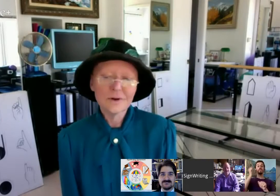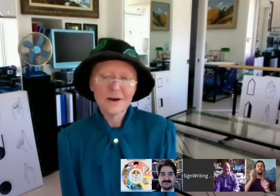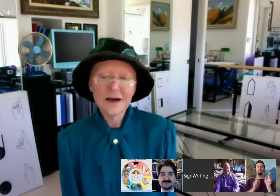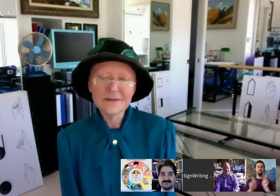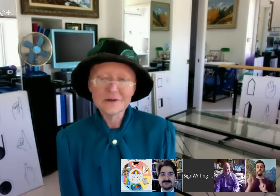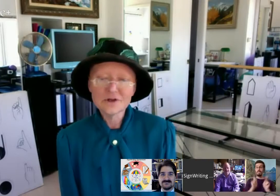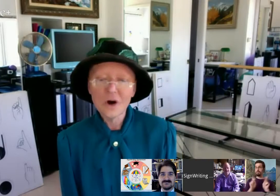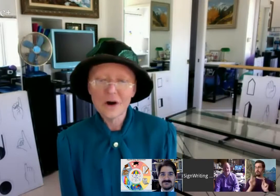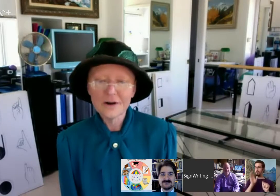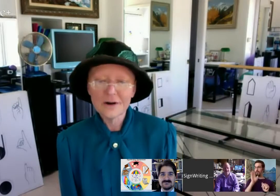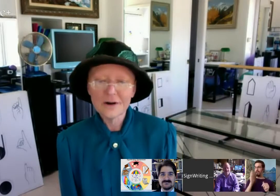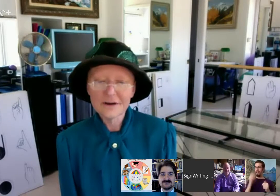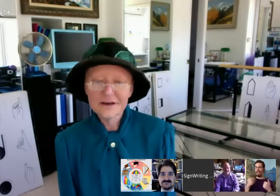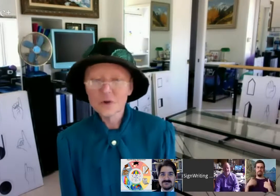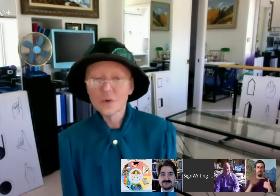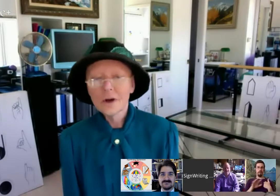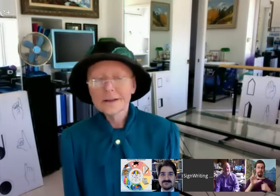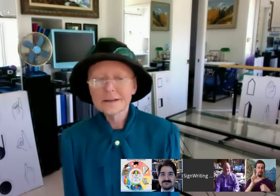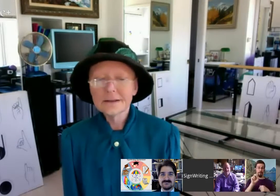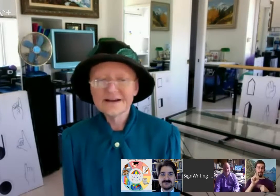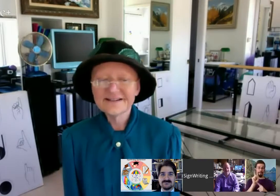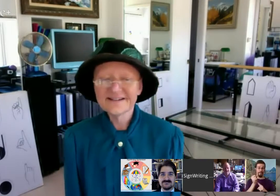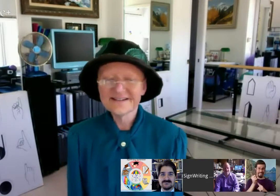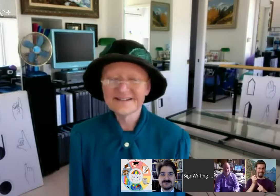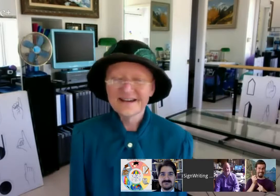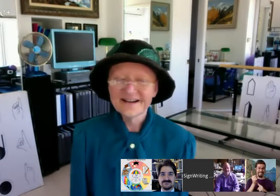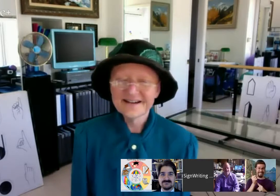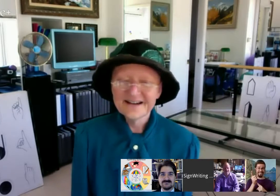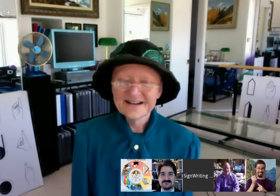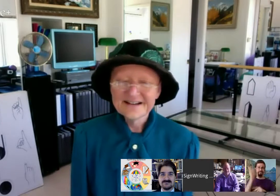half hour on their talk. So